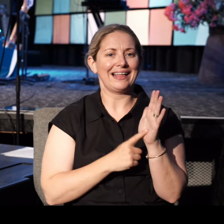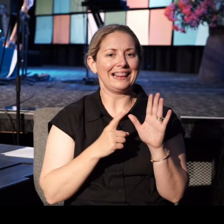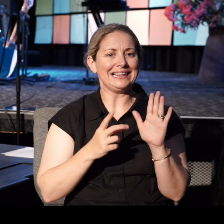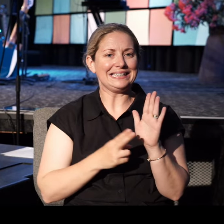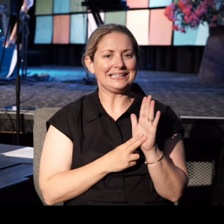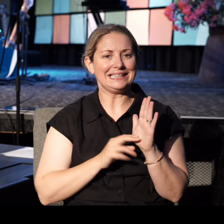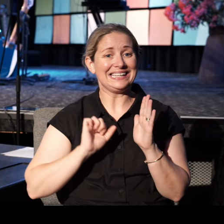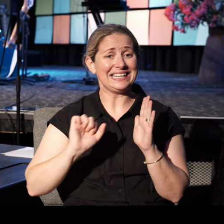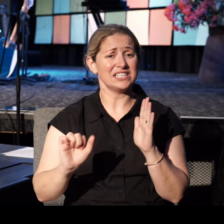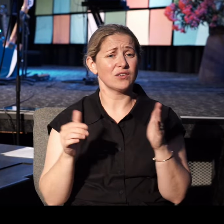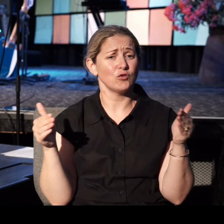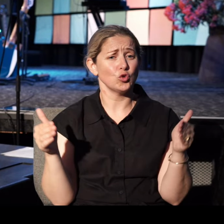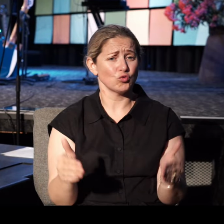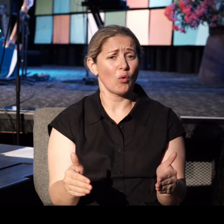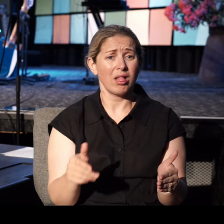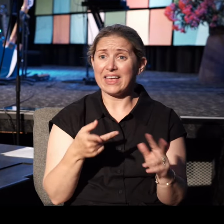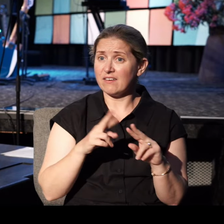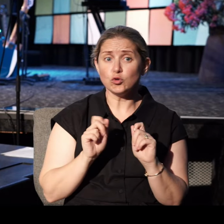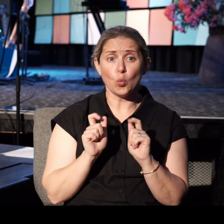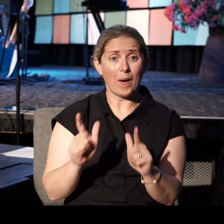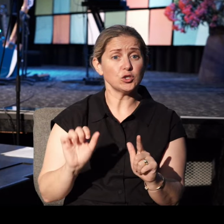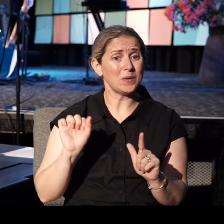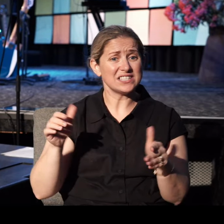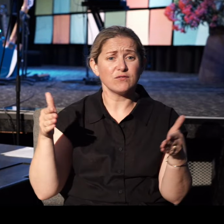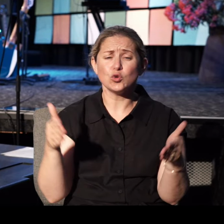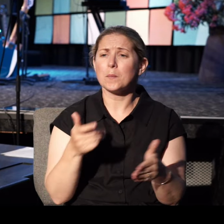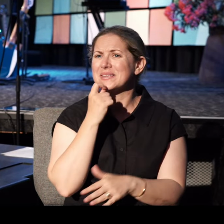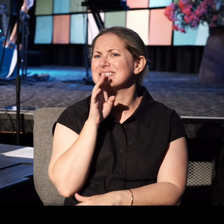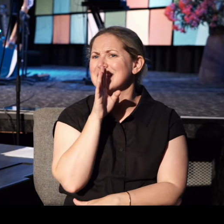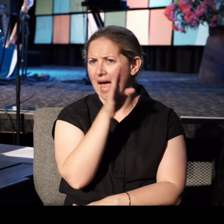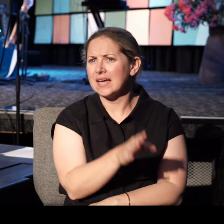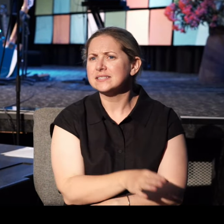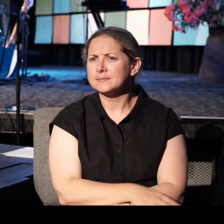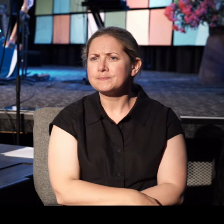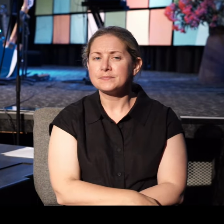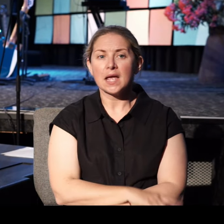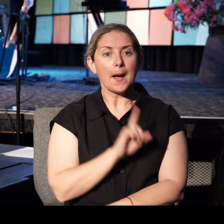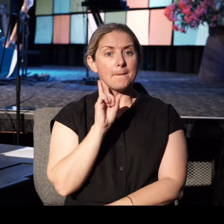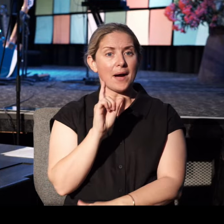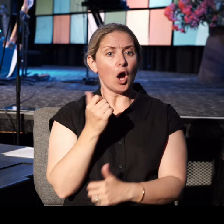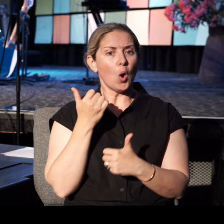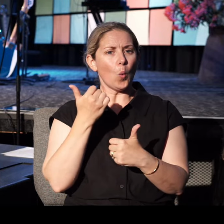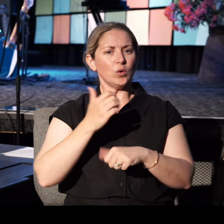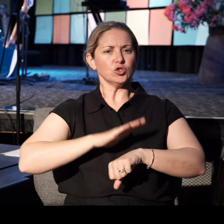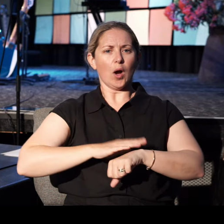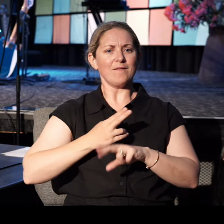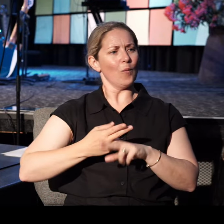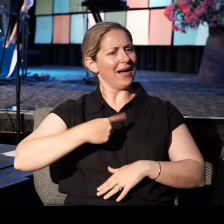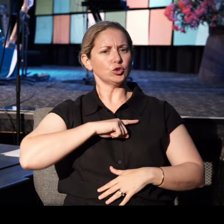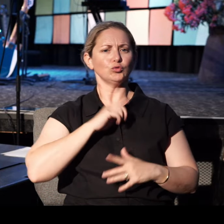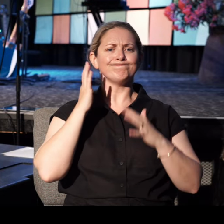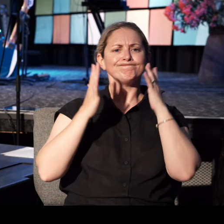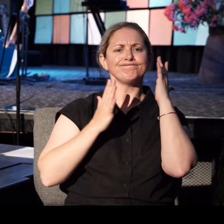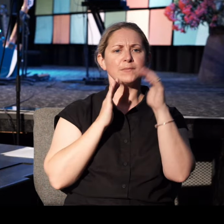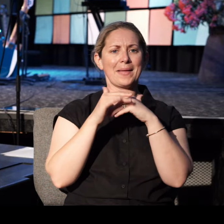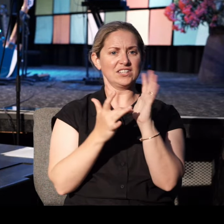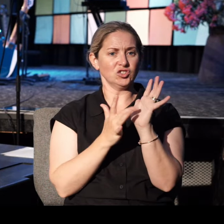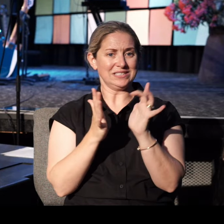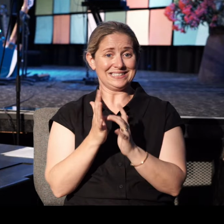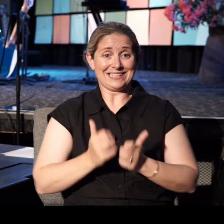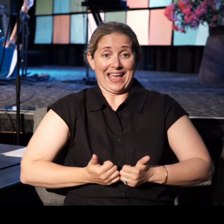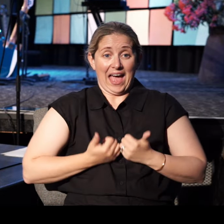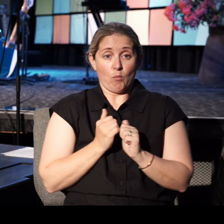sad time full of grief, but a great encouragement to consider together the gospel again and how our brother